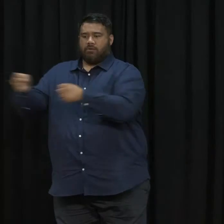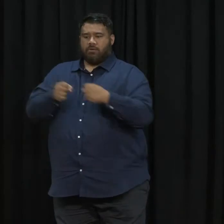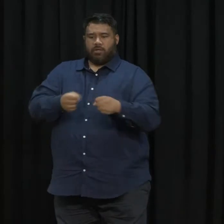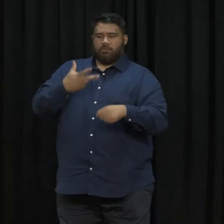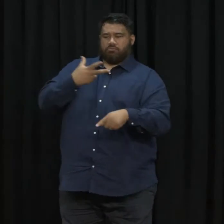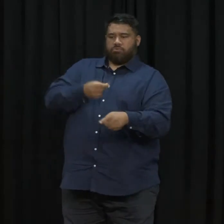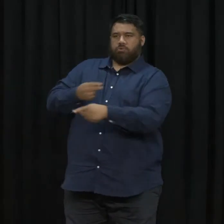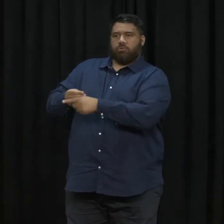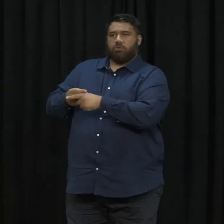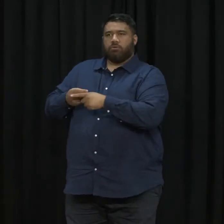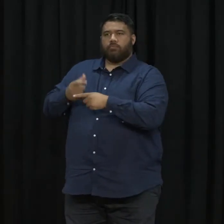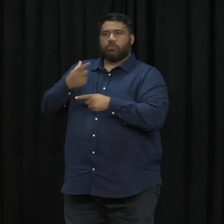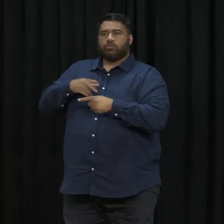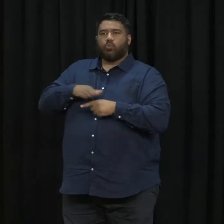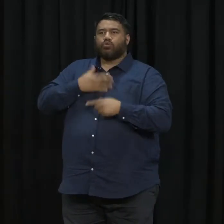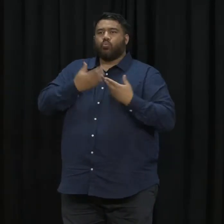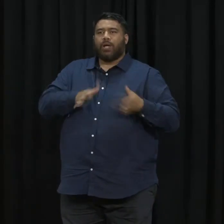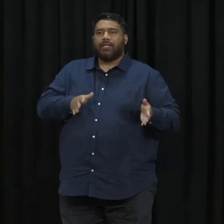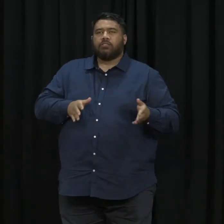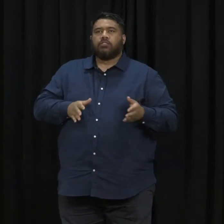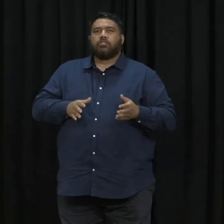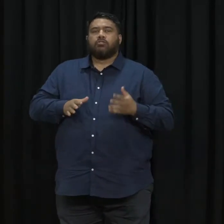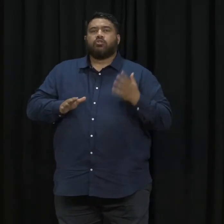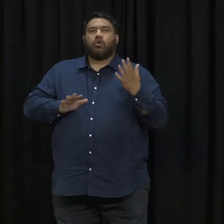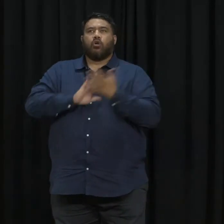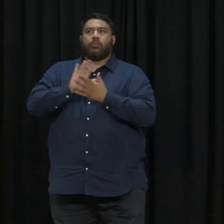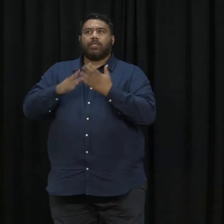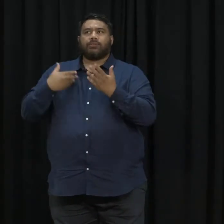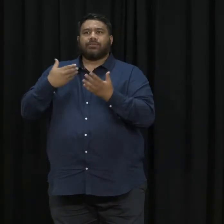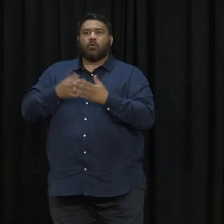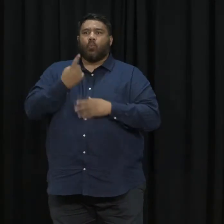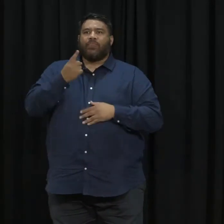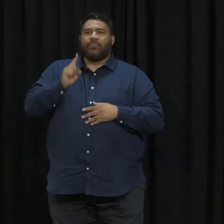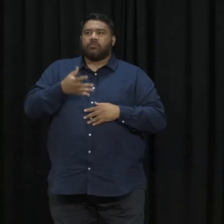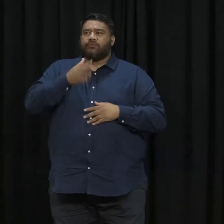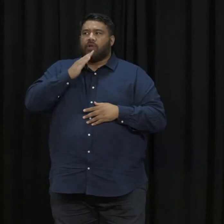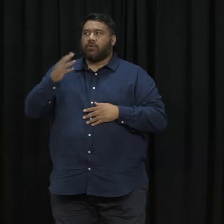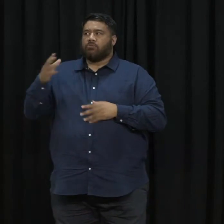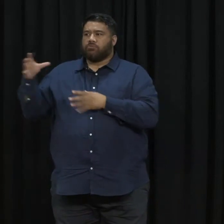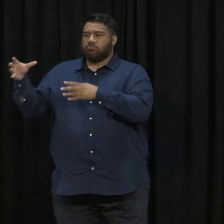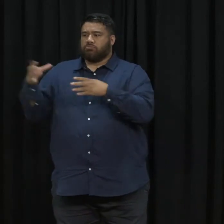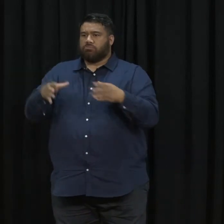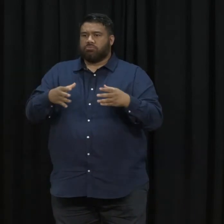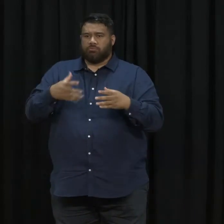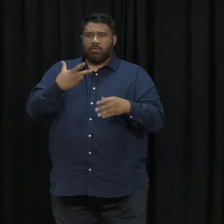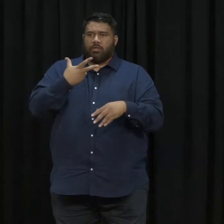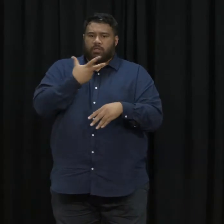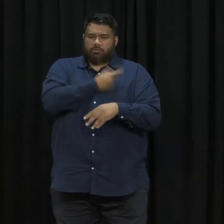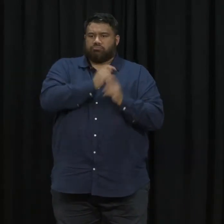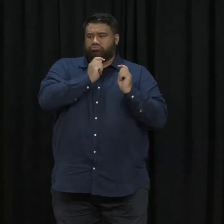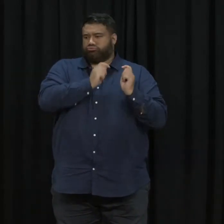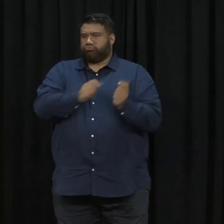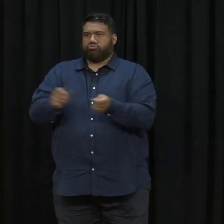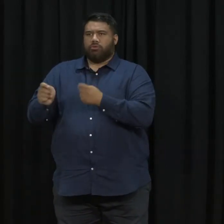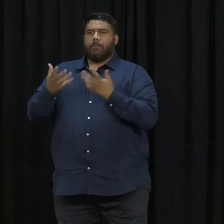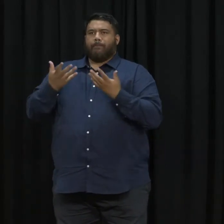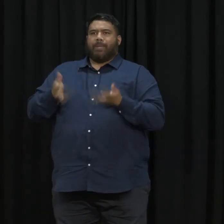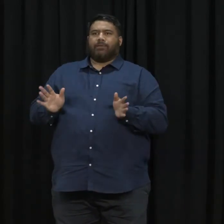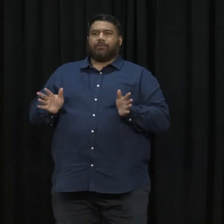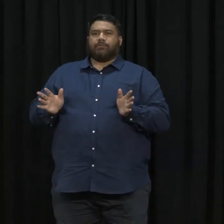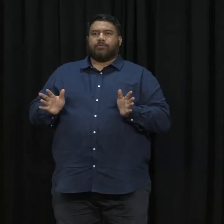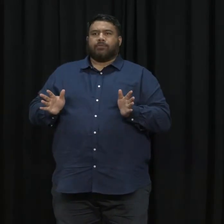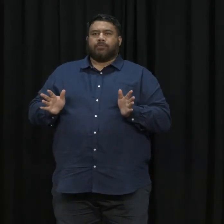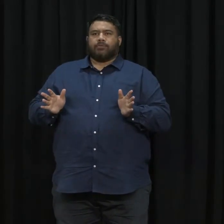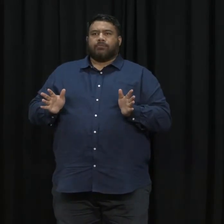vaccine go to wastage. In fact, around 1,500 have been able to be vaccinated over the last few days, and that